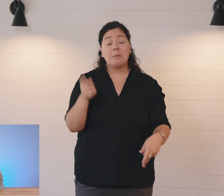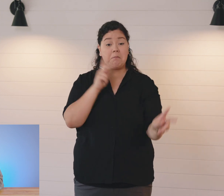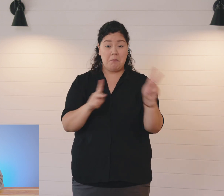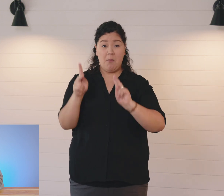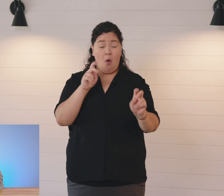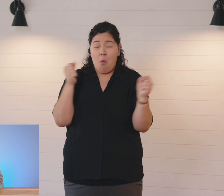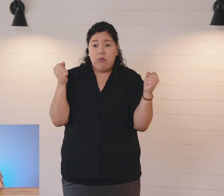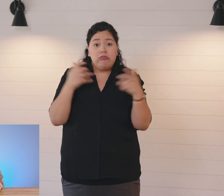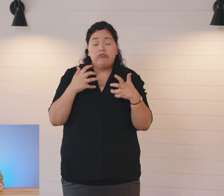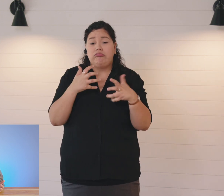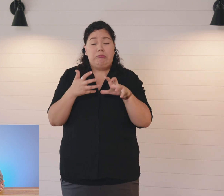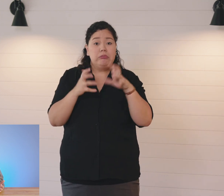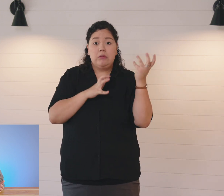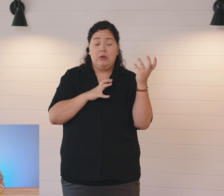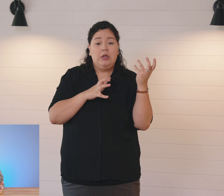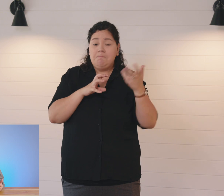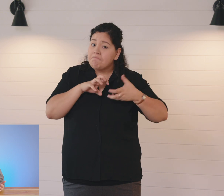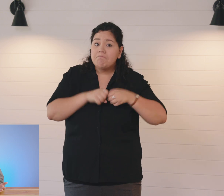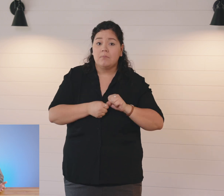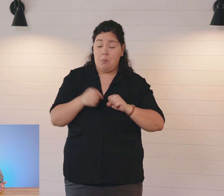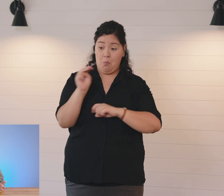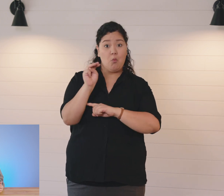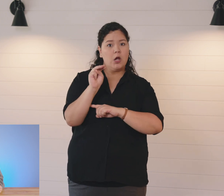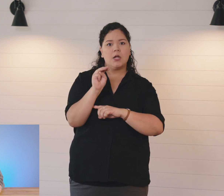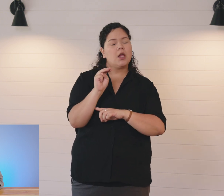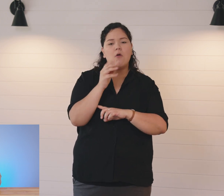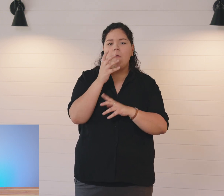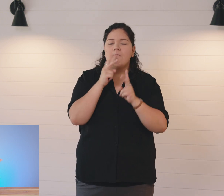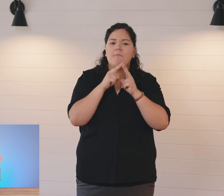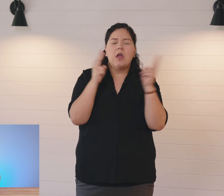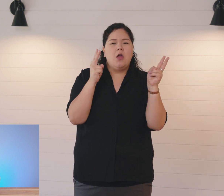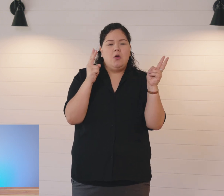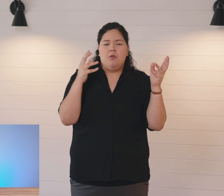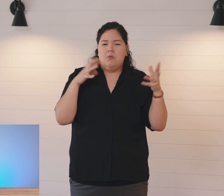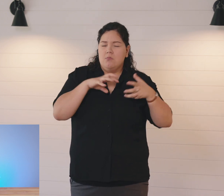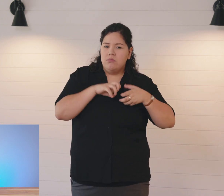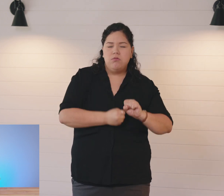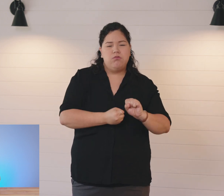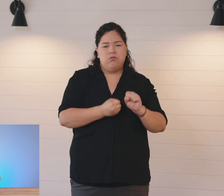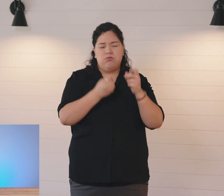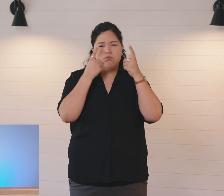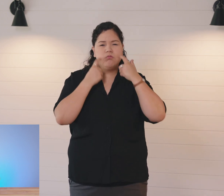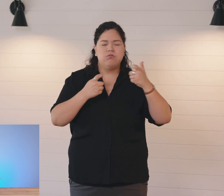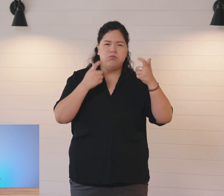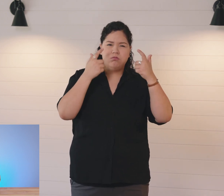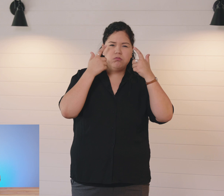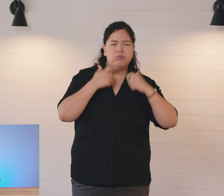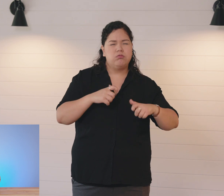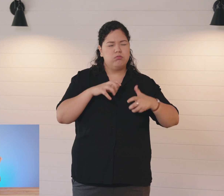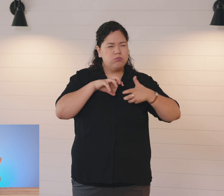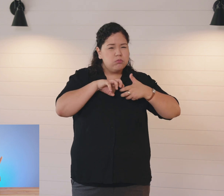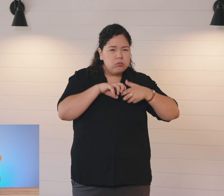great moment for mourning for a guy like Mordecai, who starts to wail, puts on sackcloth, and he sits in ashes, and